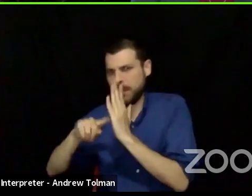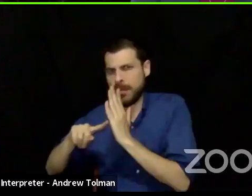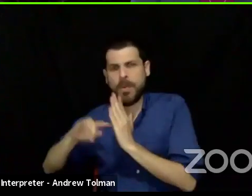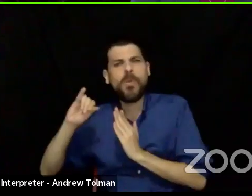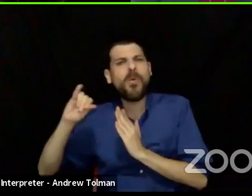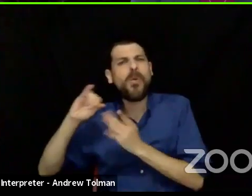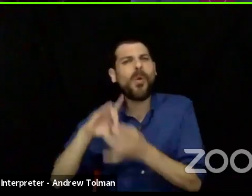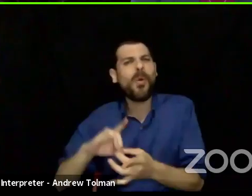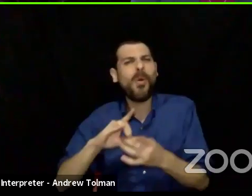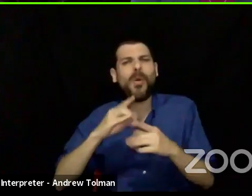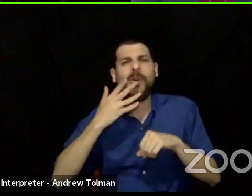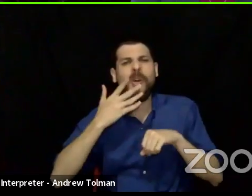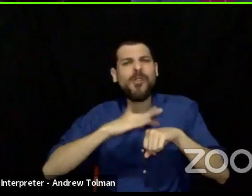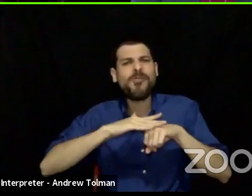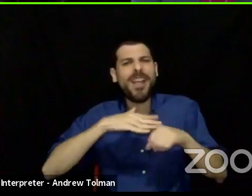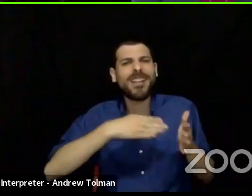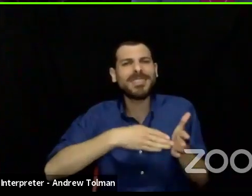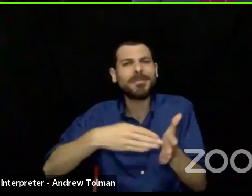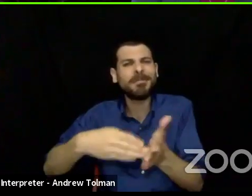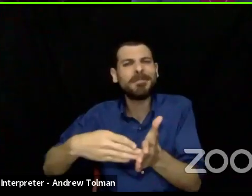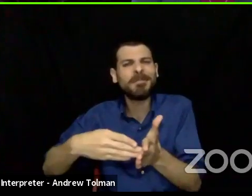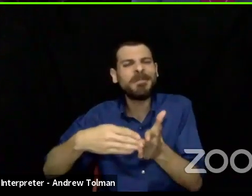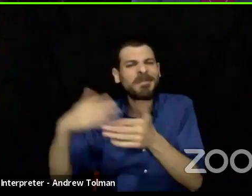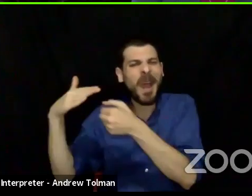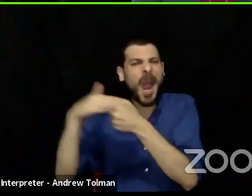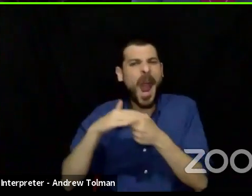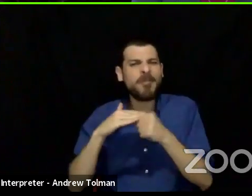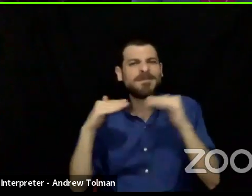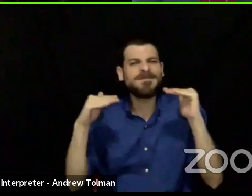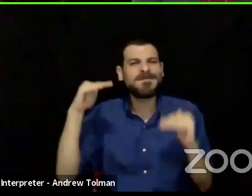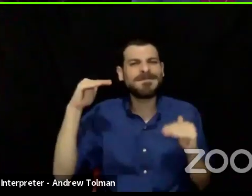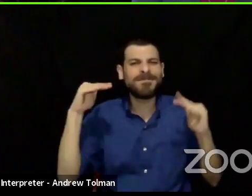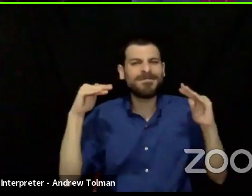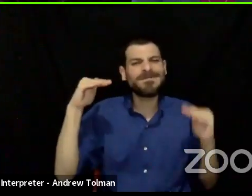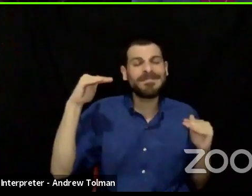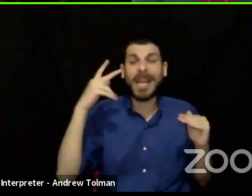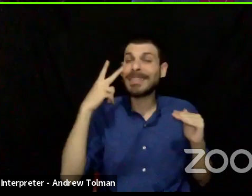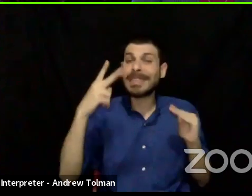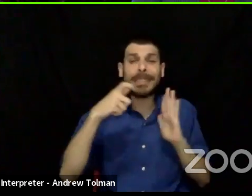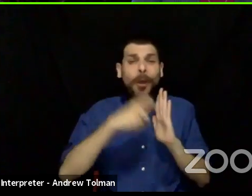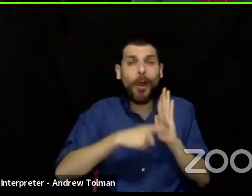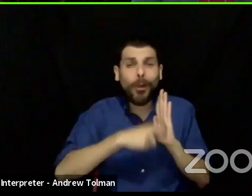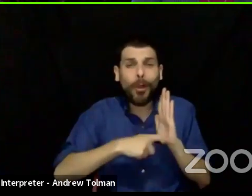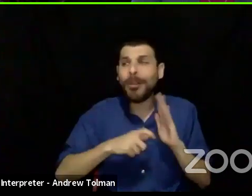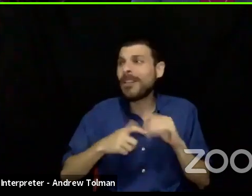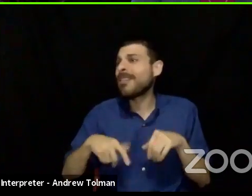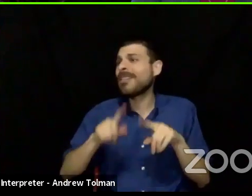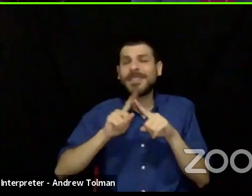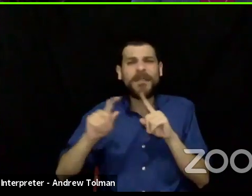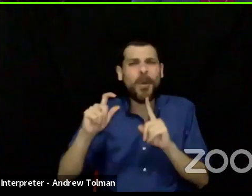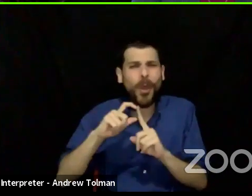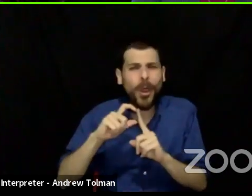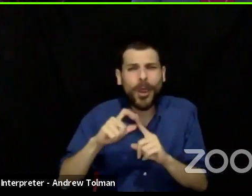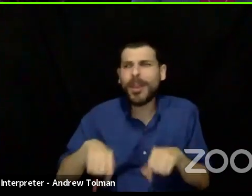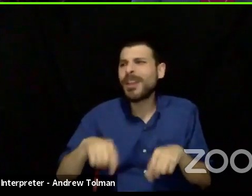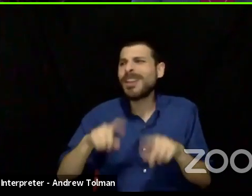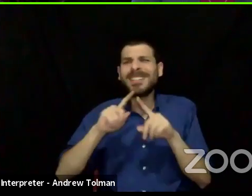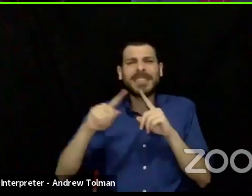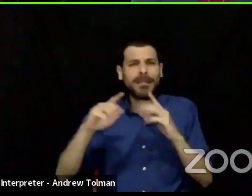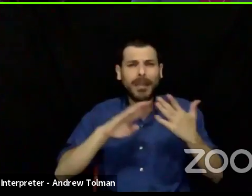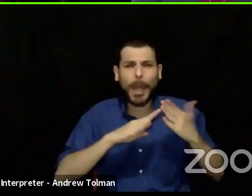city archives and started looking and researching different articles and just different words and different communities